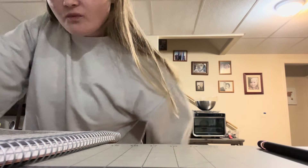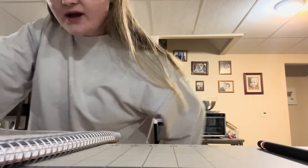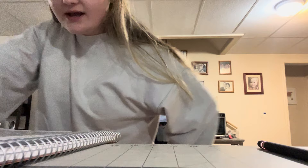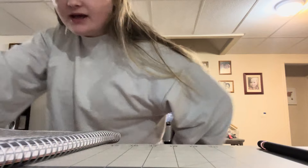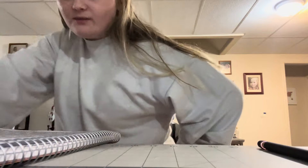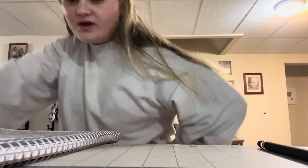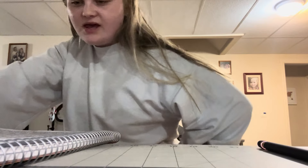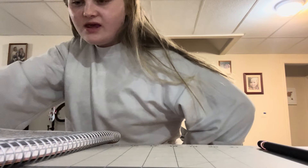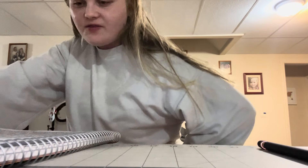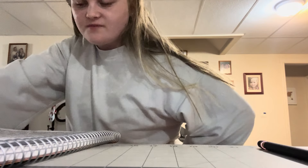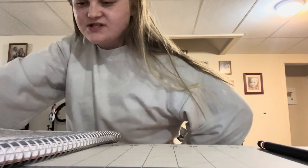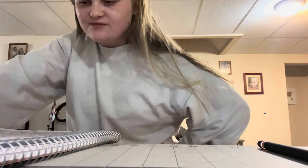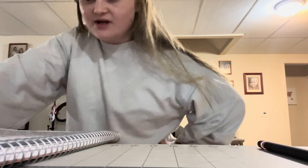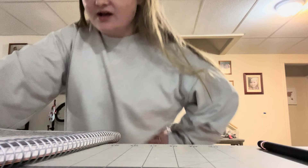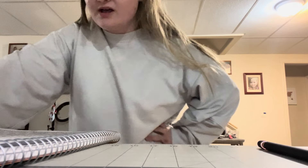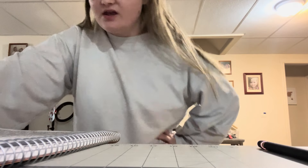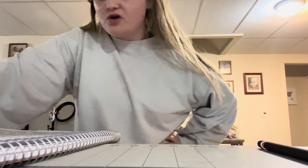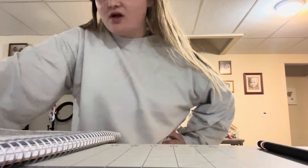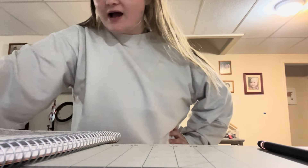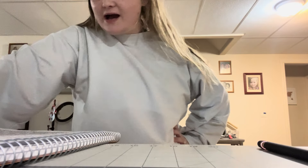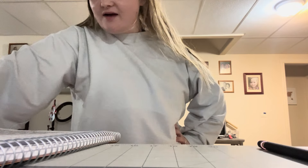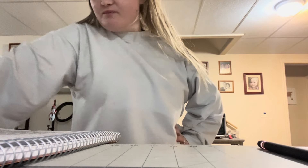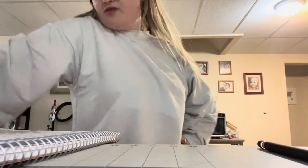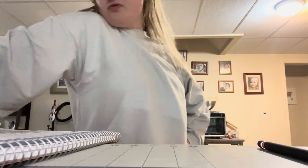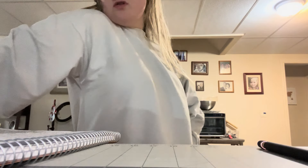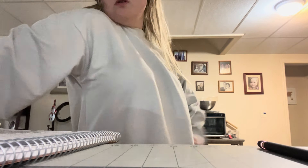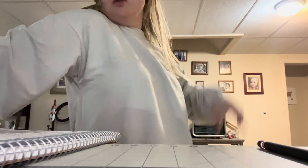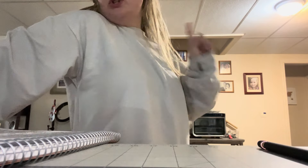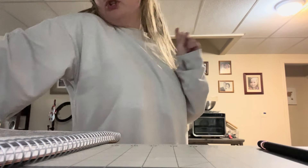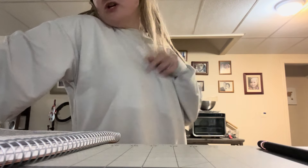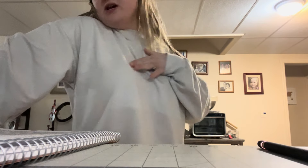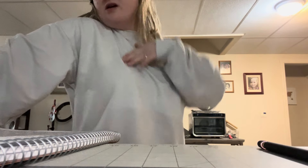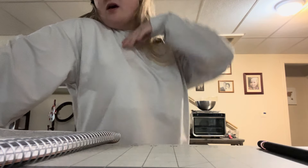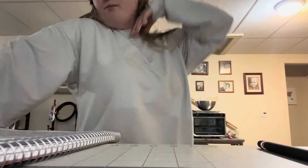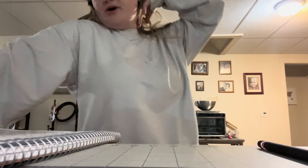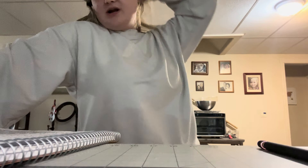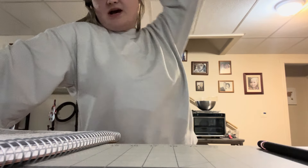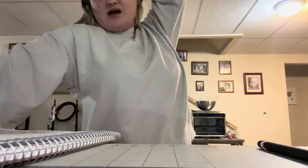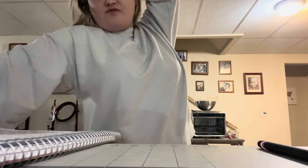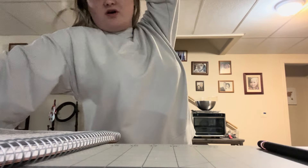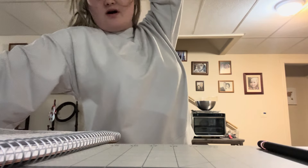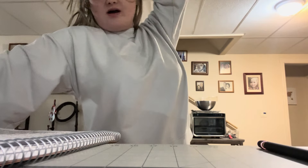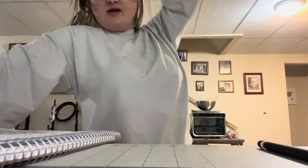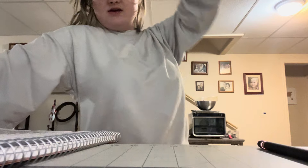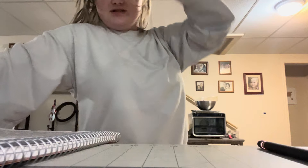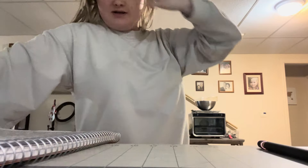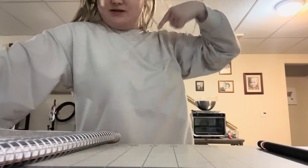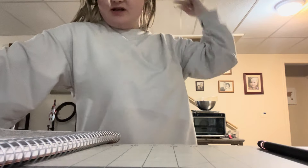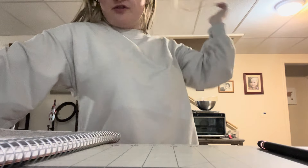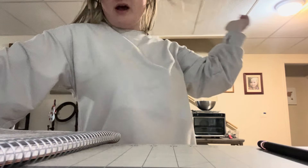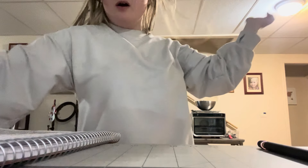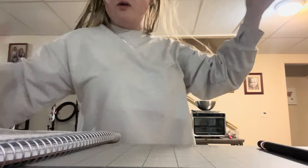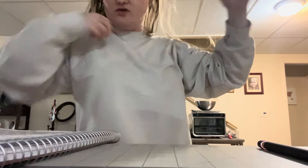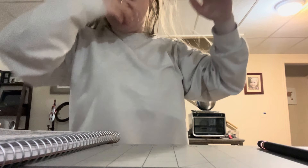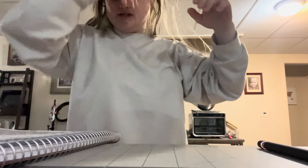When I make them smile, I've been through shit, but I've got tens of thousands